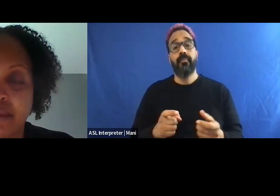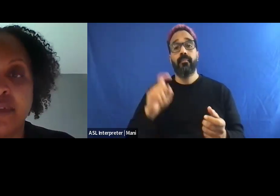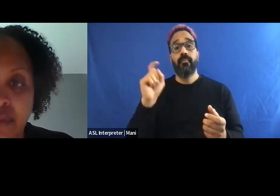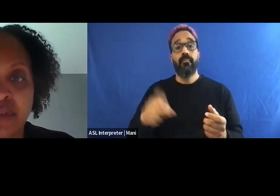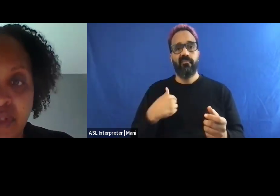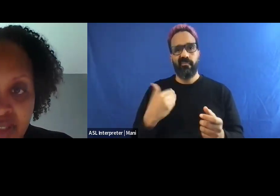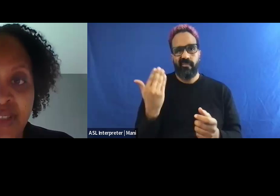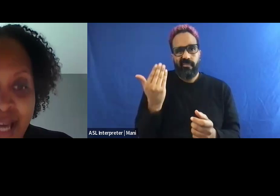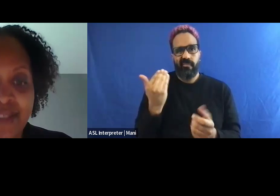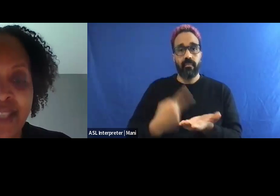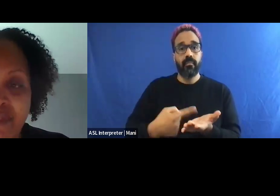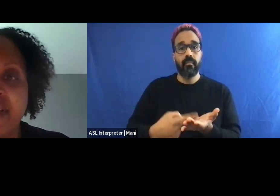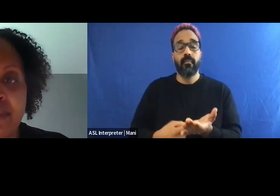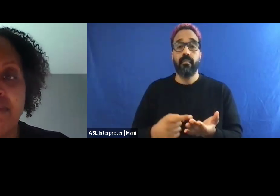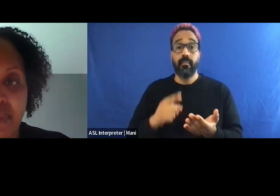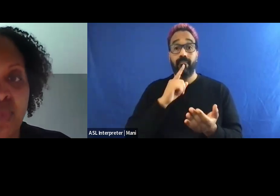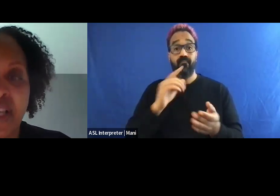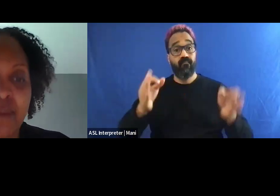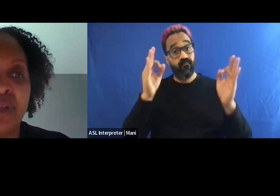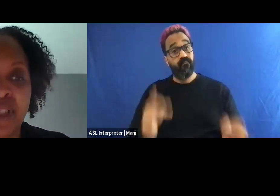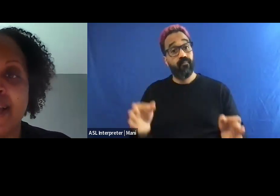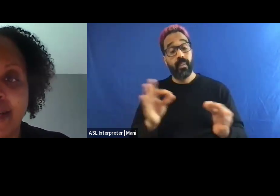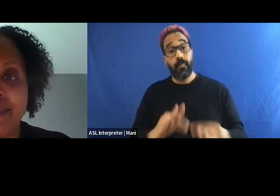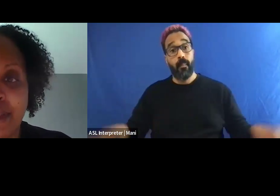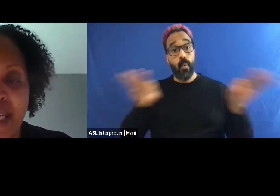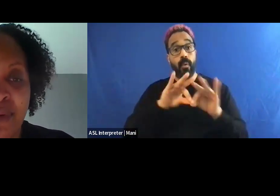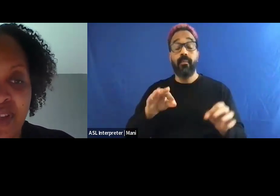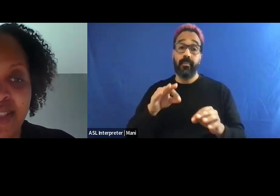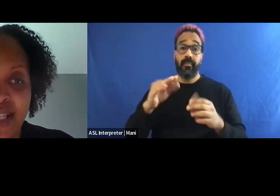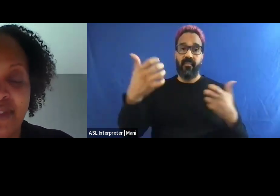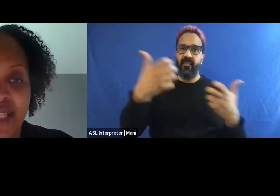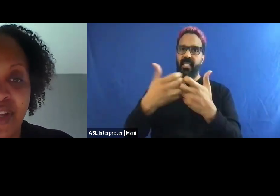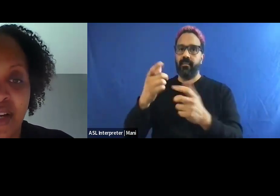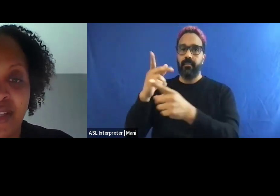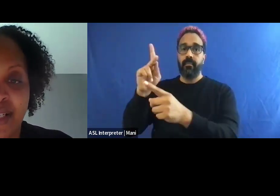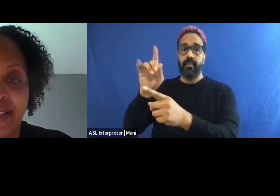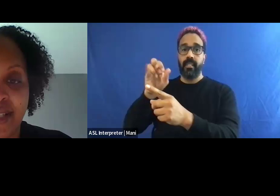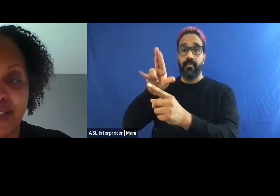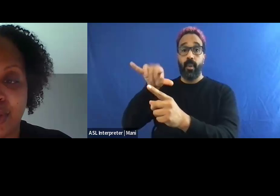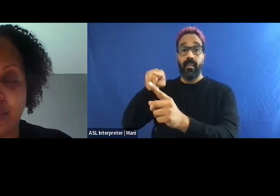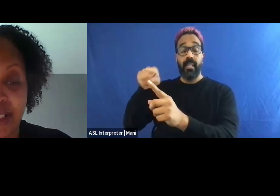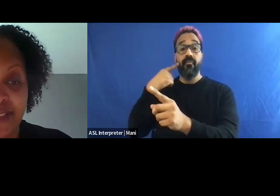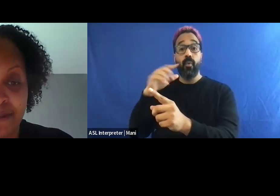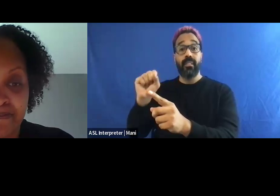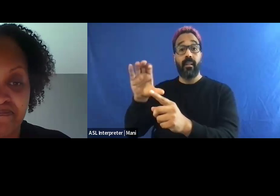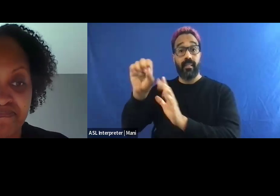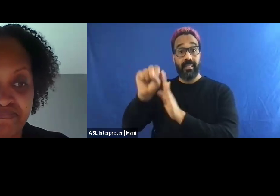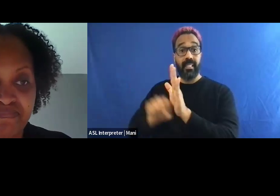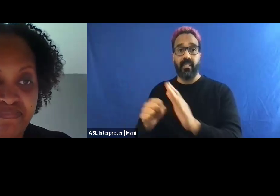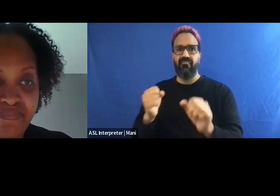That is definitely what Kimberly has come to be within the state of South Carolina. Next roll,